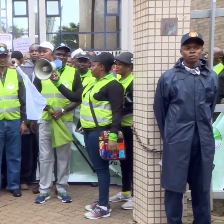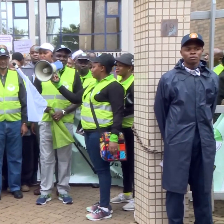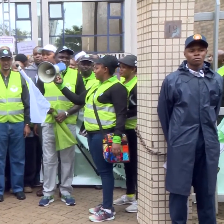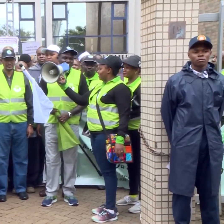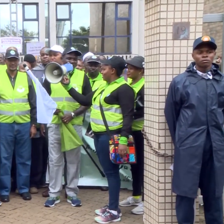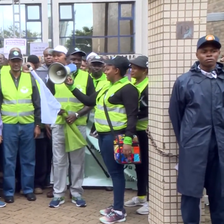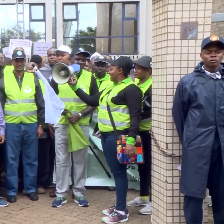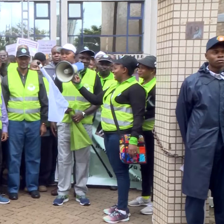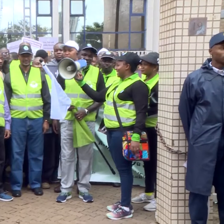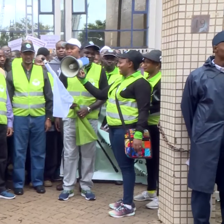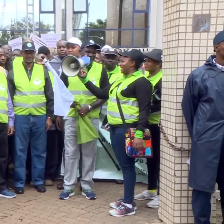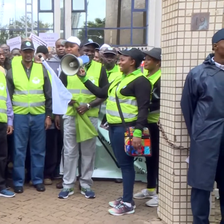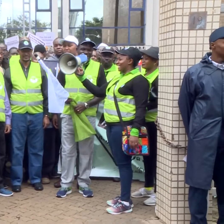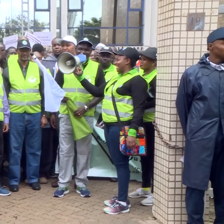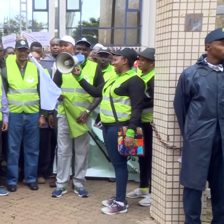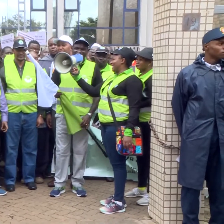hope you make it to the venue with me.